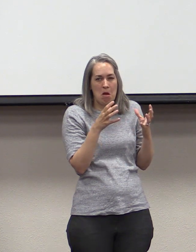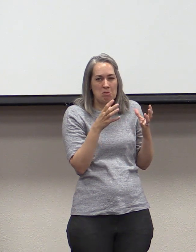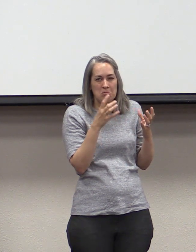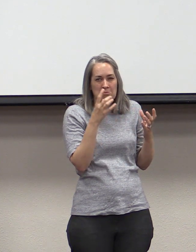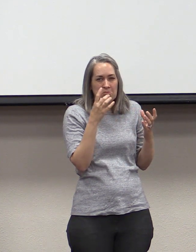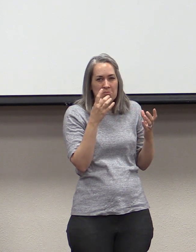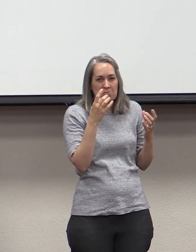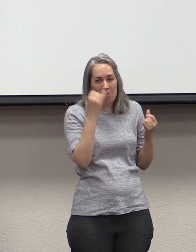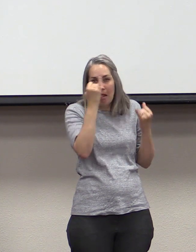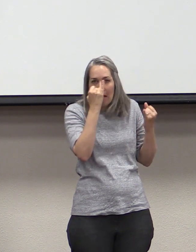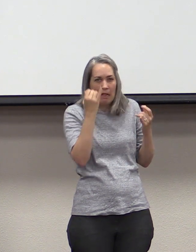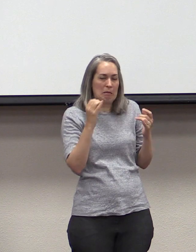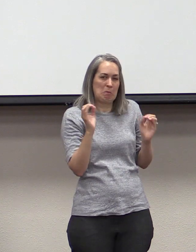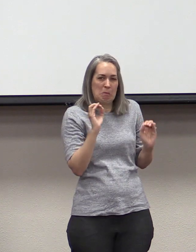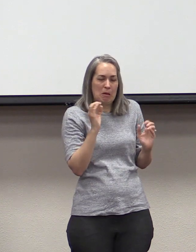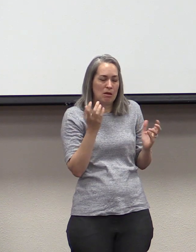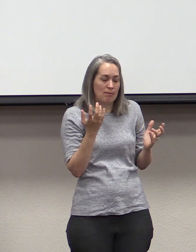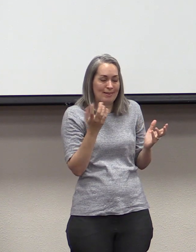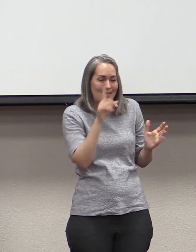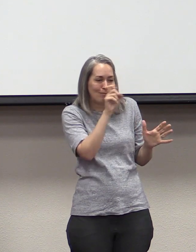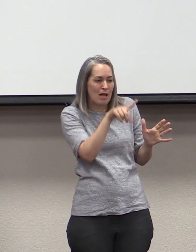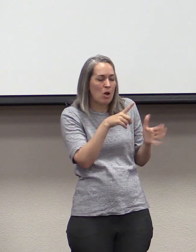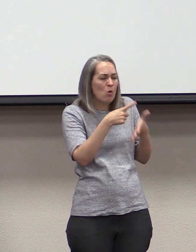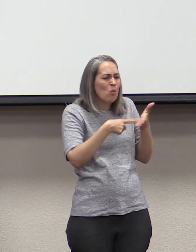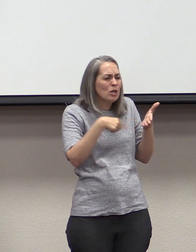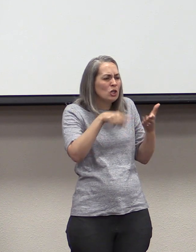so what are the things you guys struggle with?